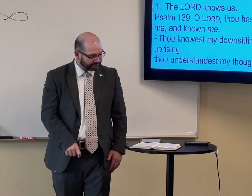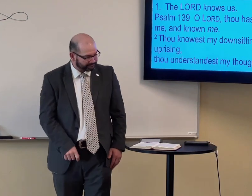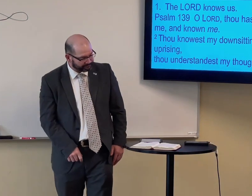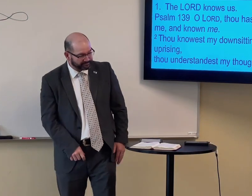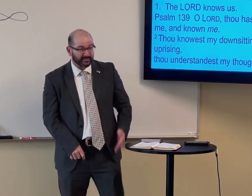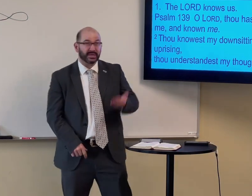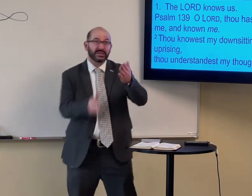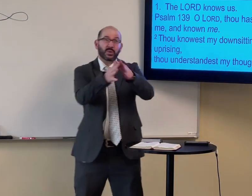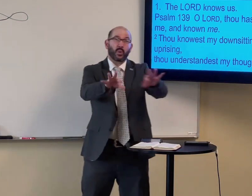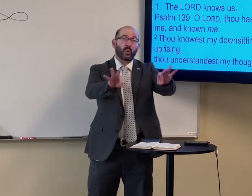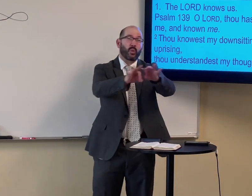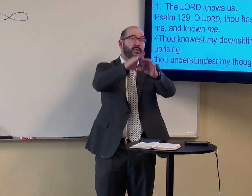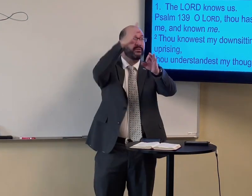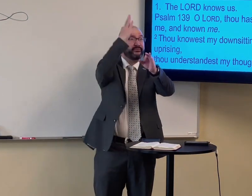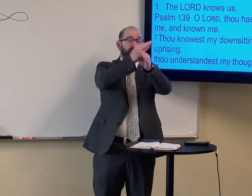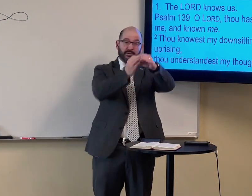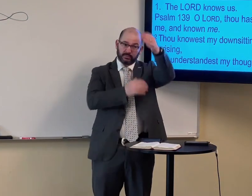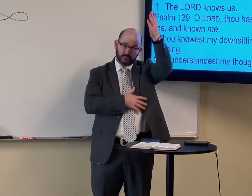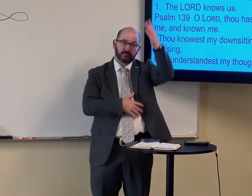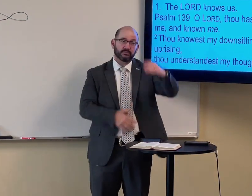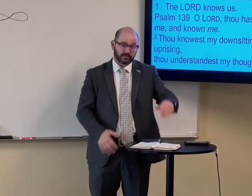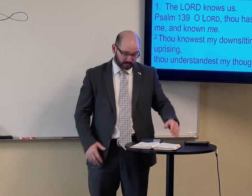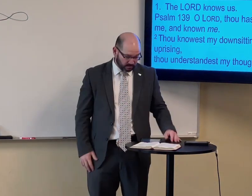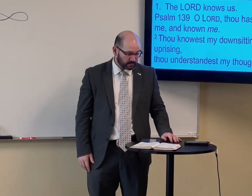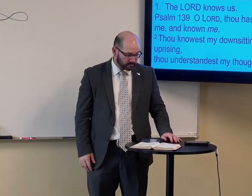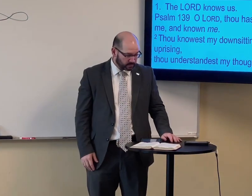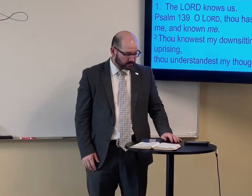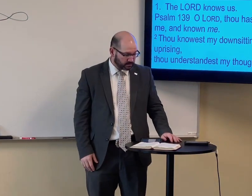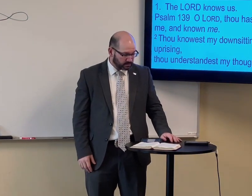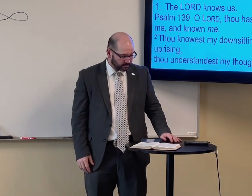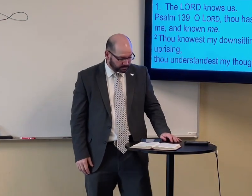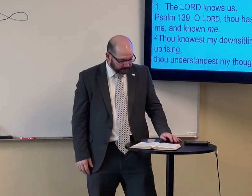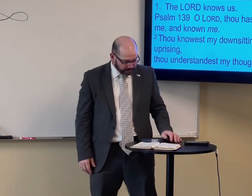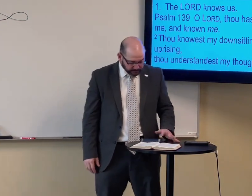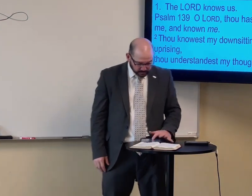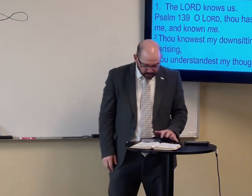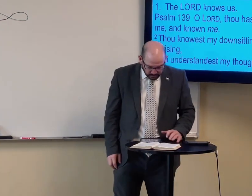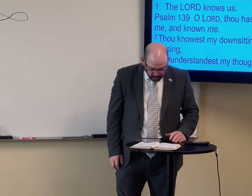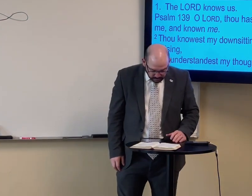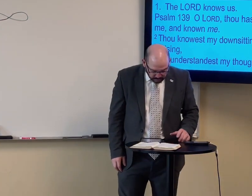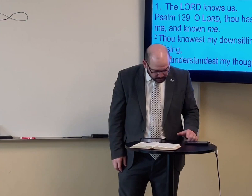And we should do that. It's so important to have faith in him.